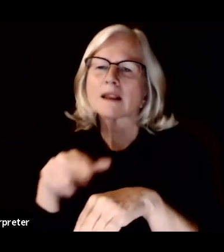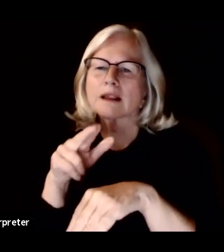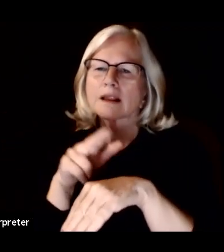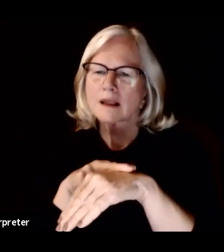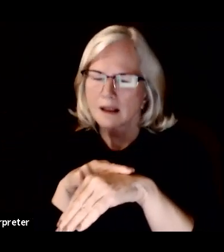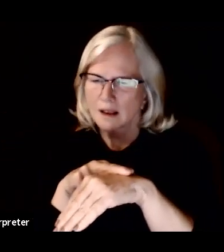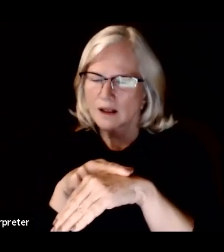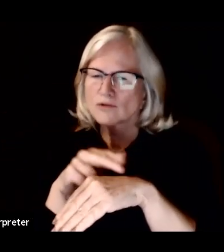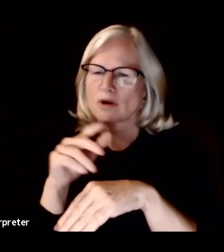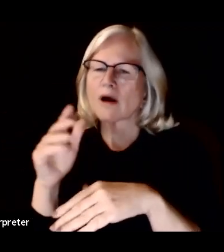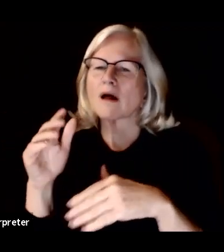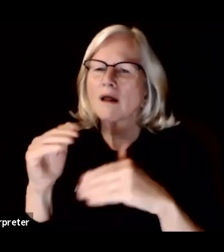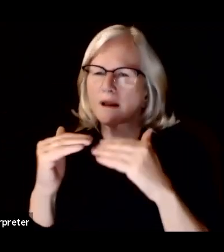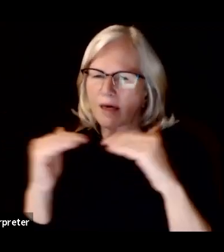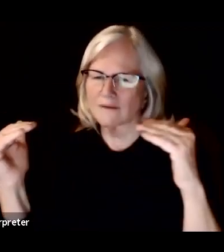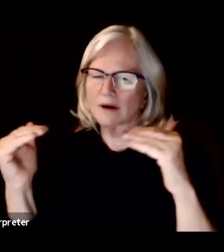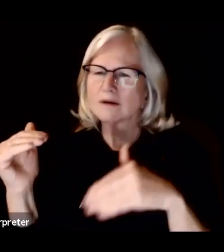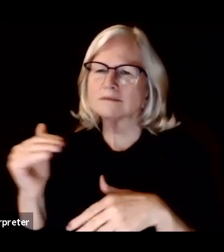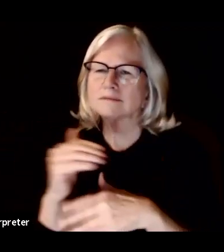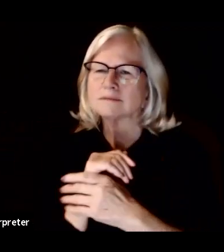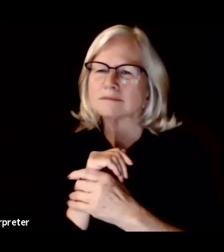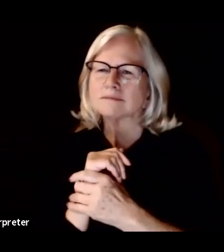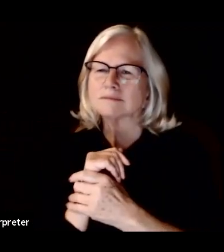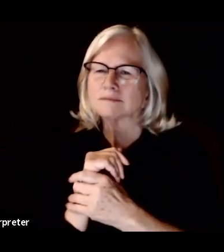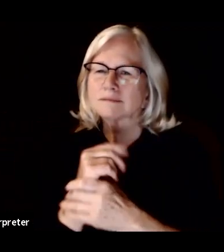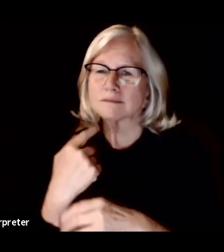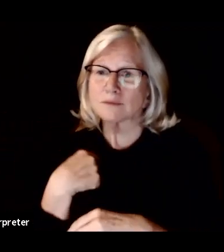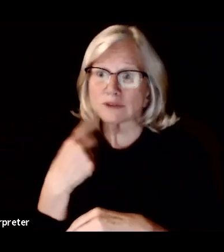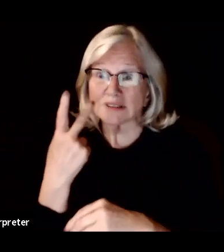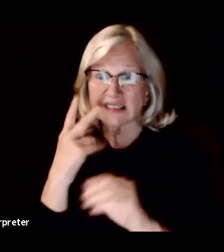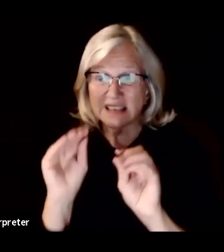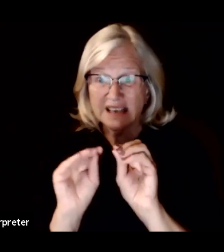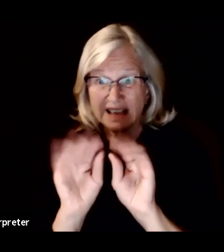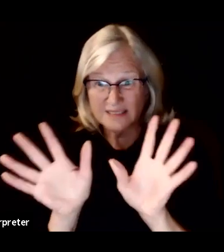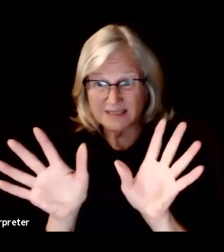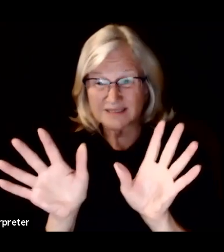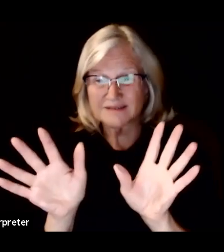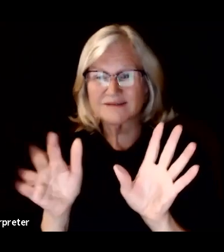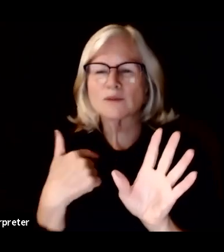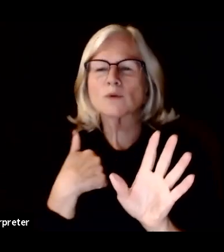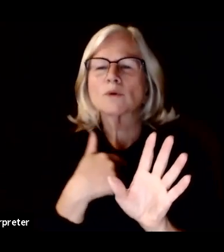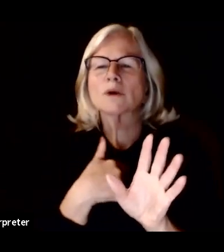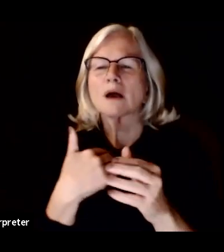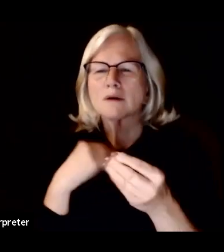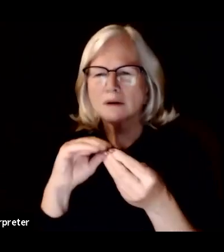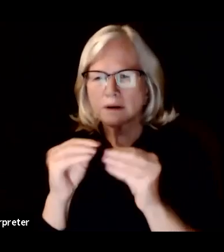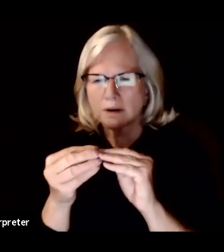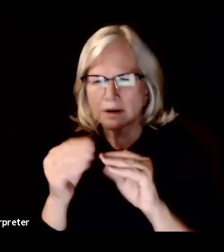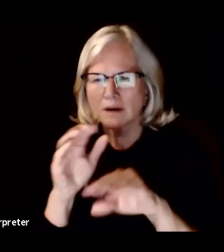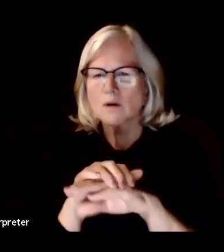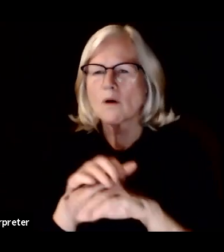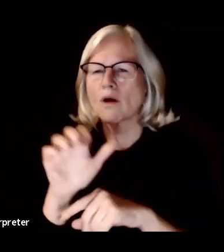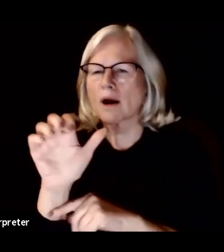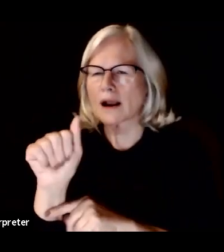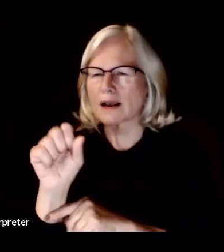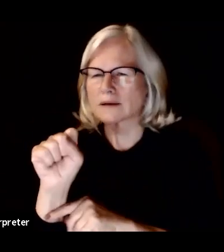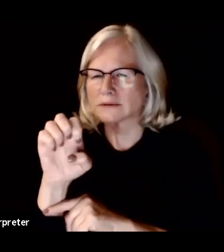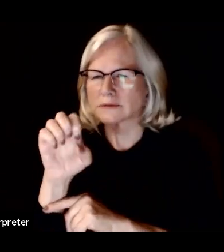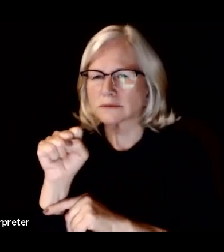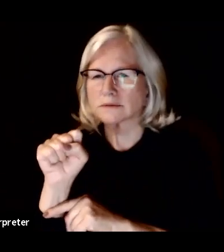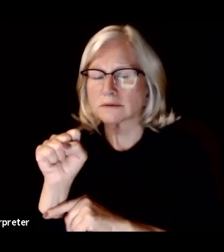we've seen, obviously, we have data on our cases. Our cases, the outcomes that I gave